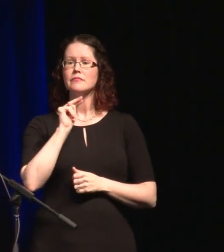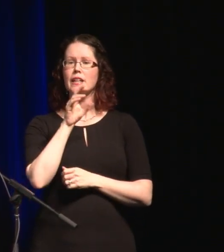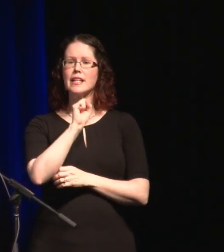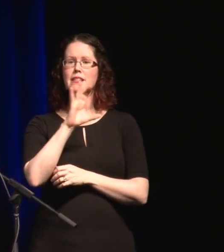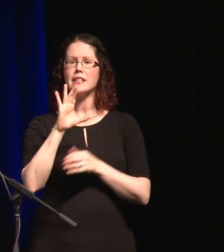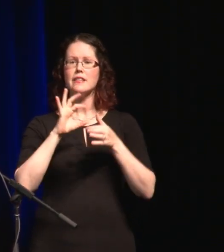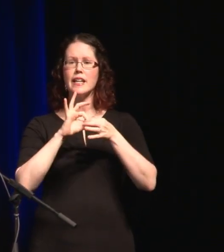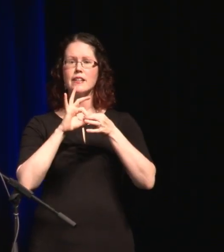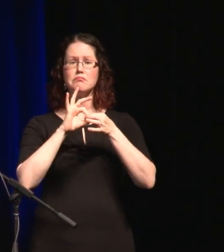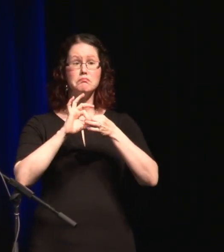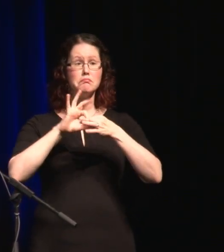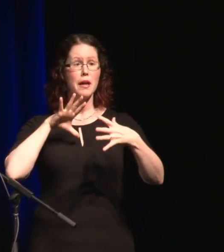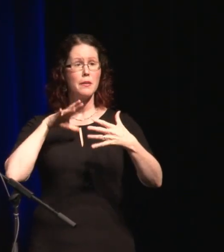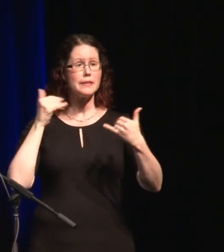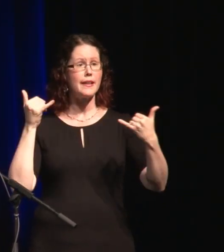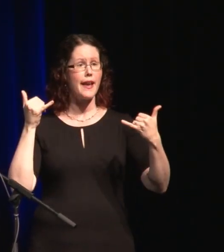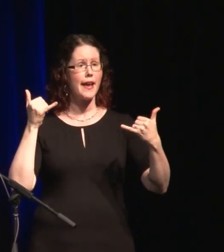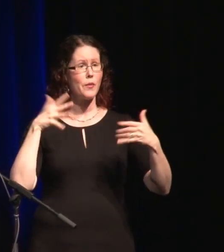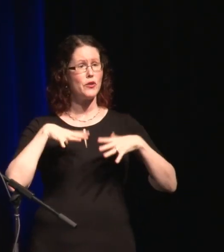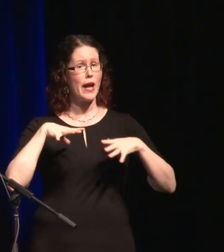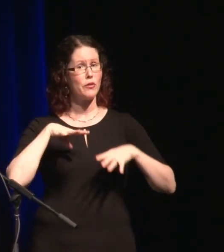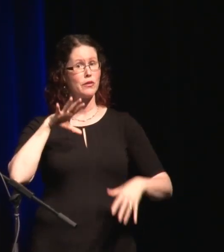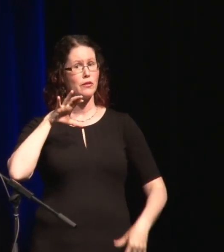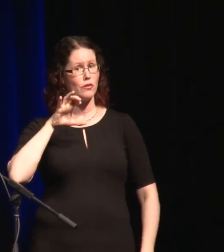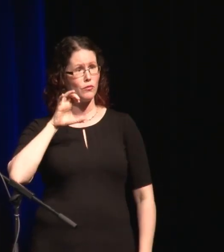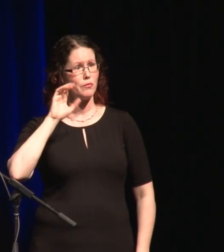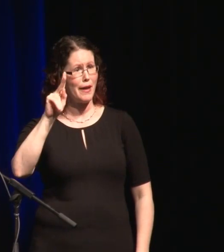not end here today when you return that gown.